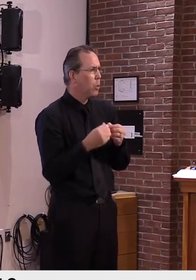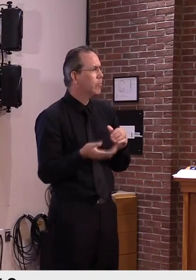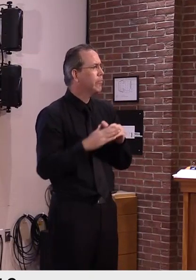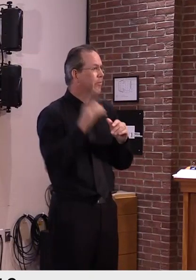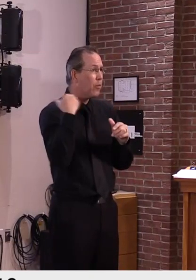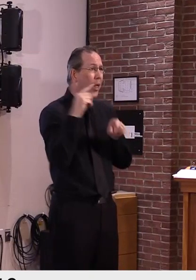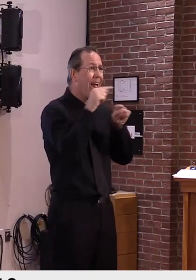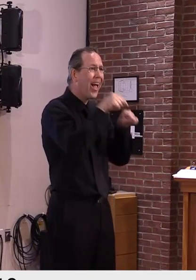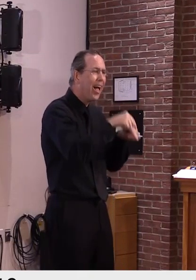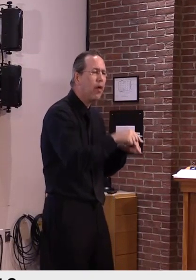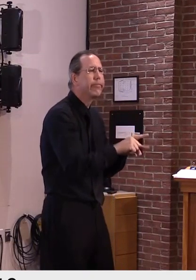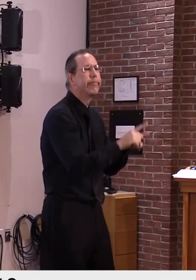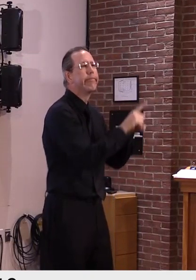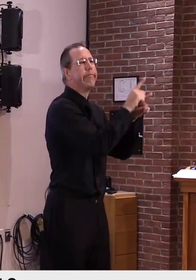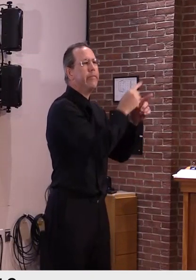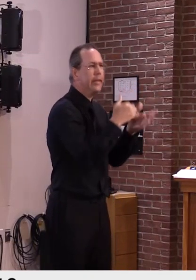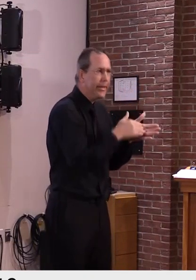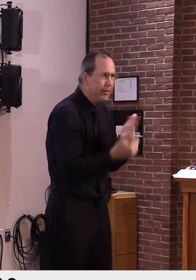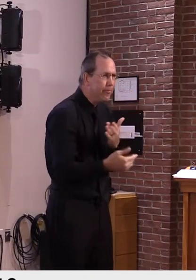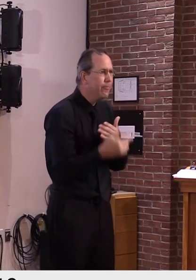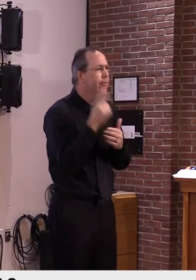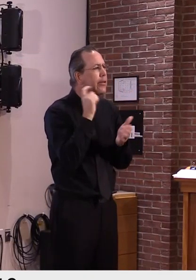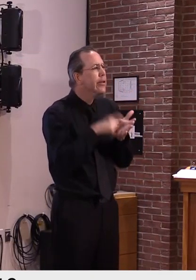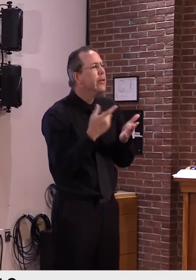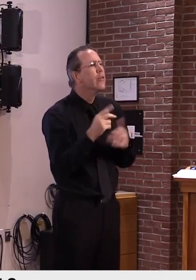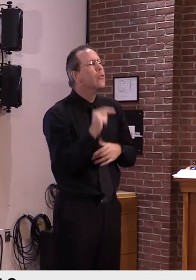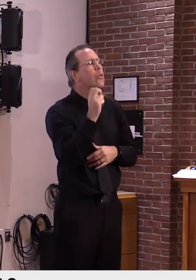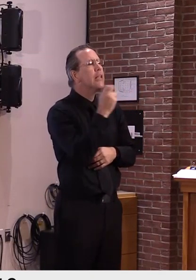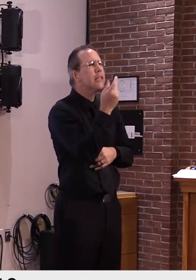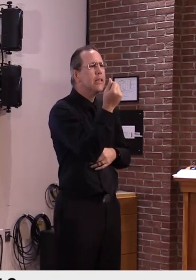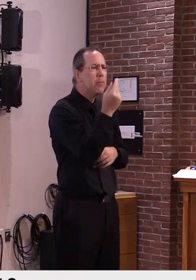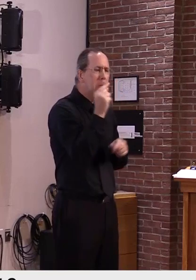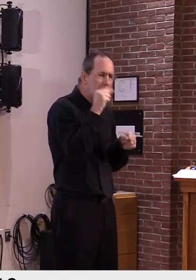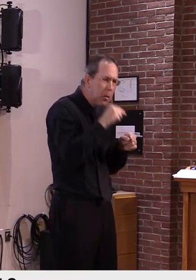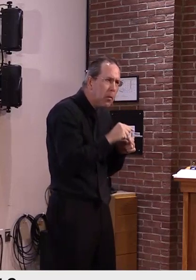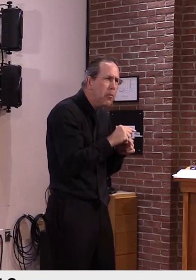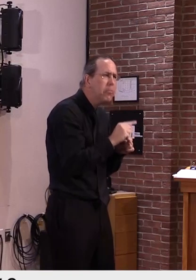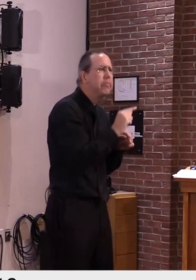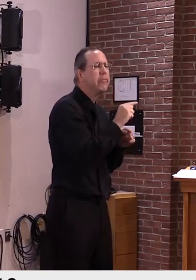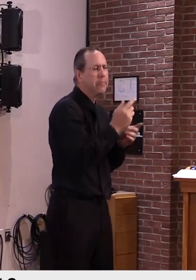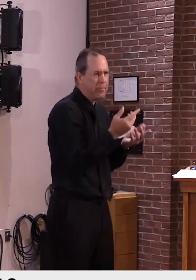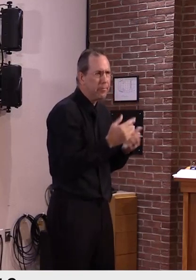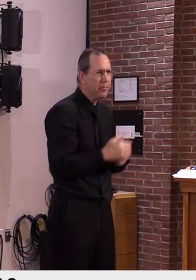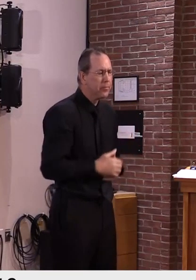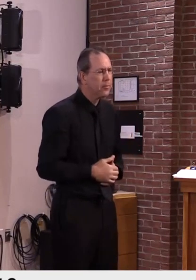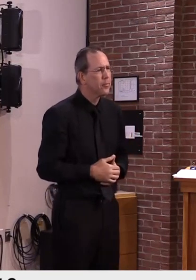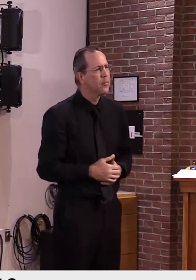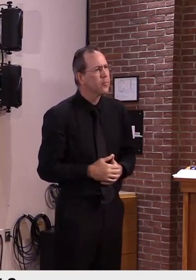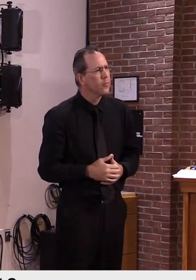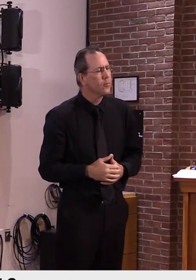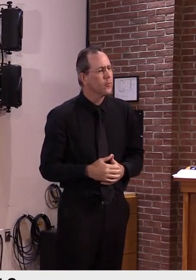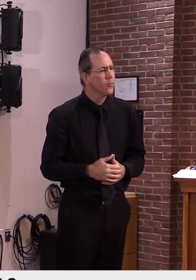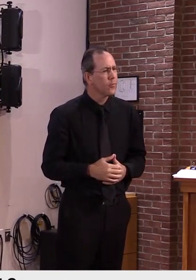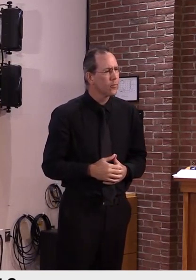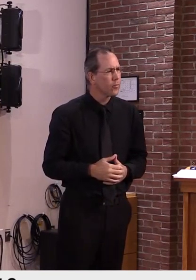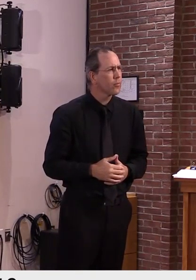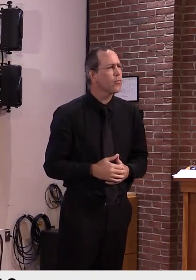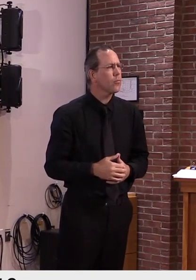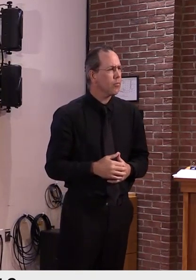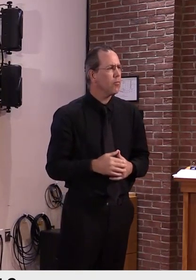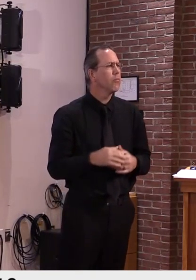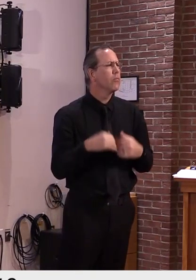Northeast, although much more slight than the other regions of the country. So turning now to the Vermont data, since it is the first